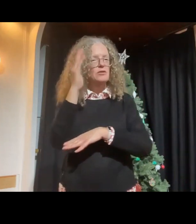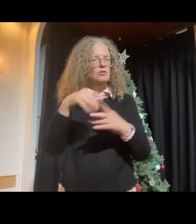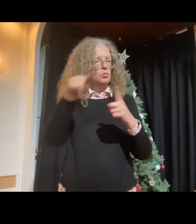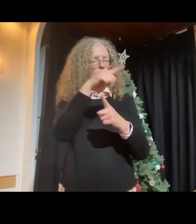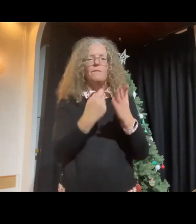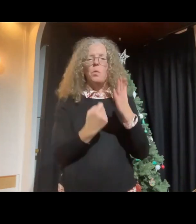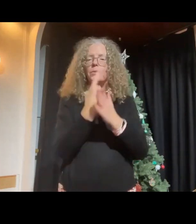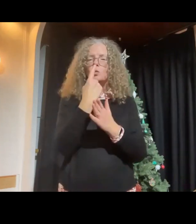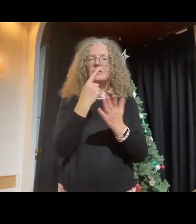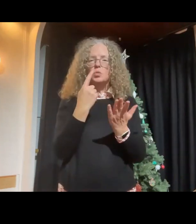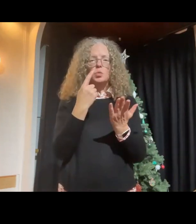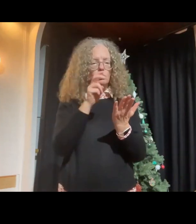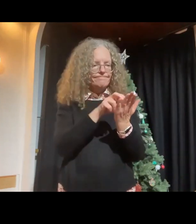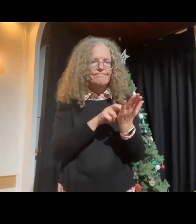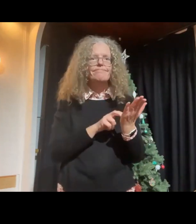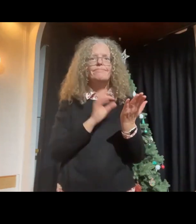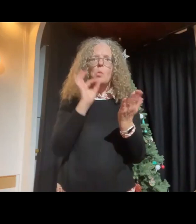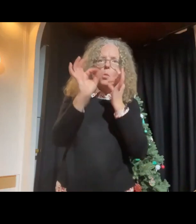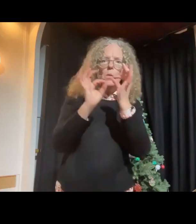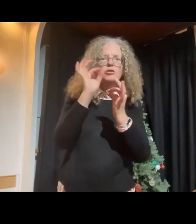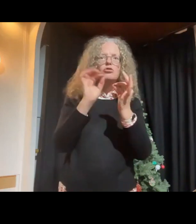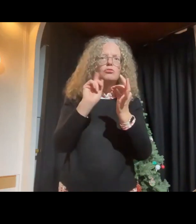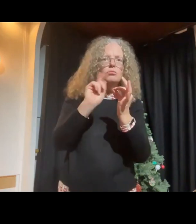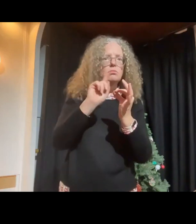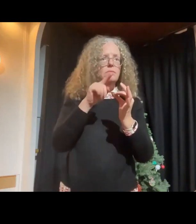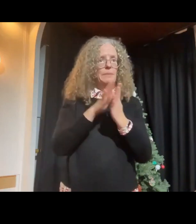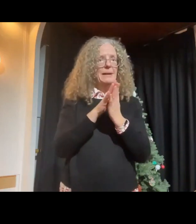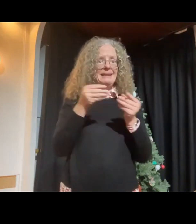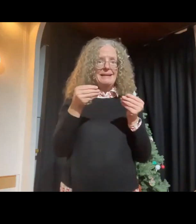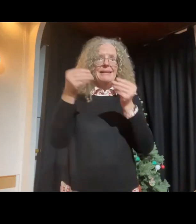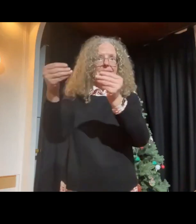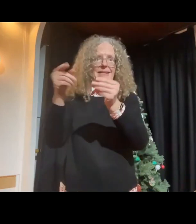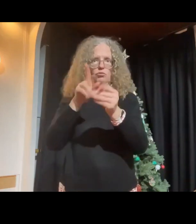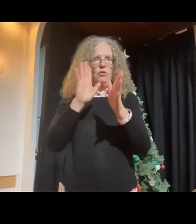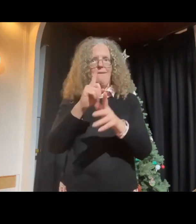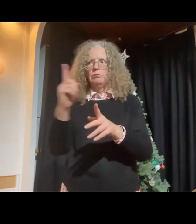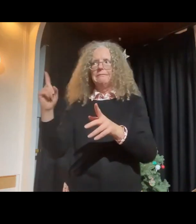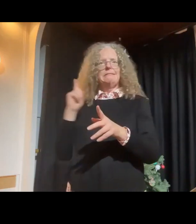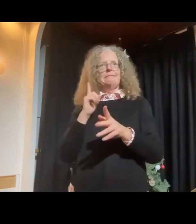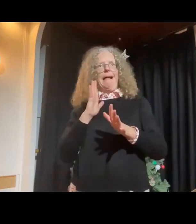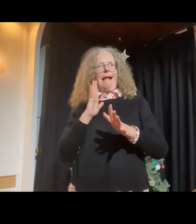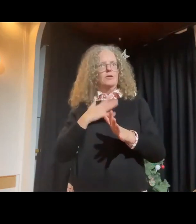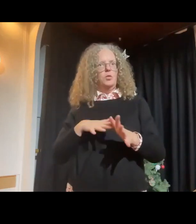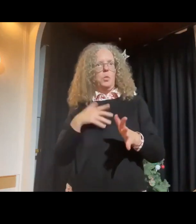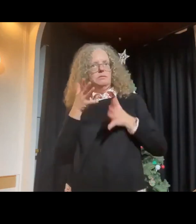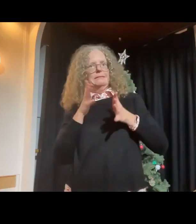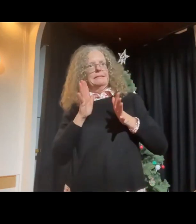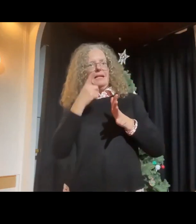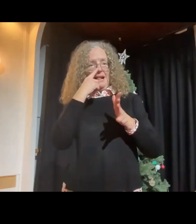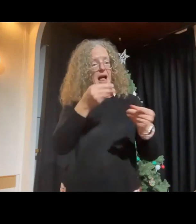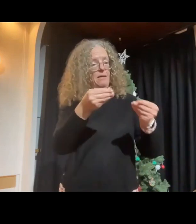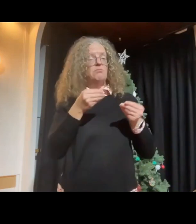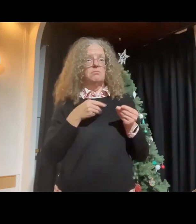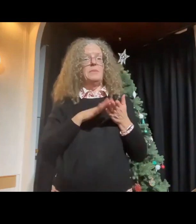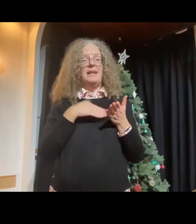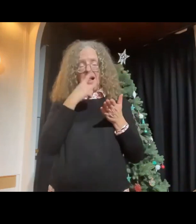that you want to make at the end of the presentation. So if you're here live, you can write down your questions and comments. If you don't